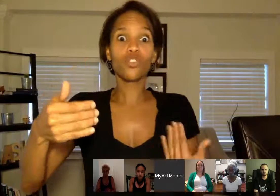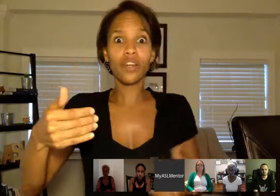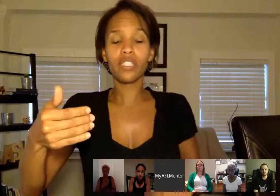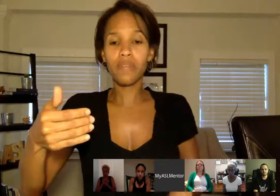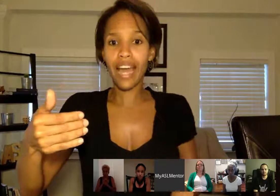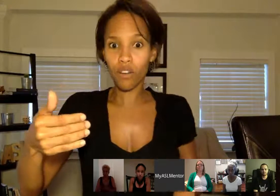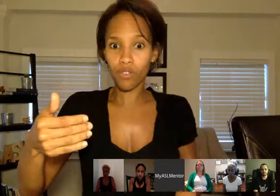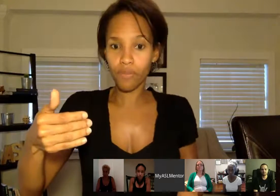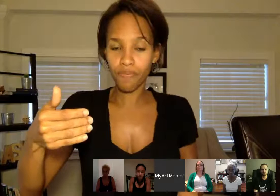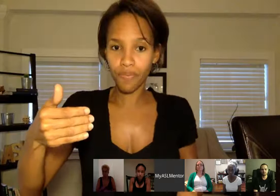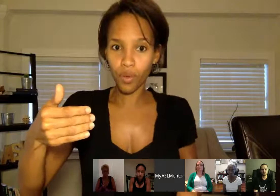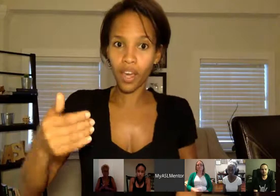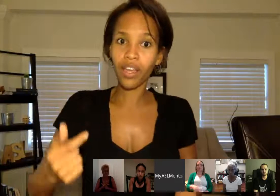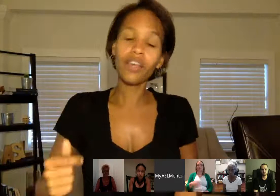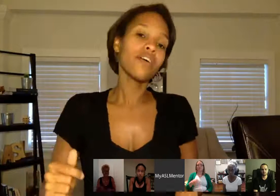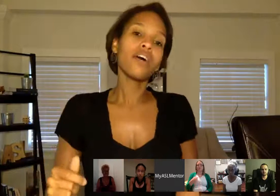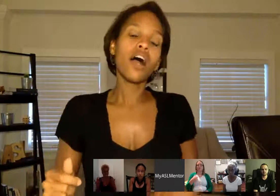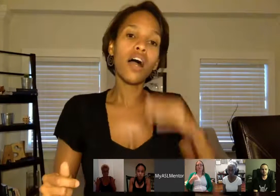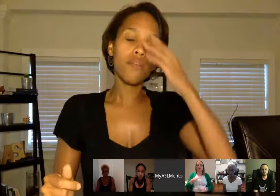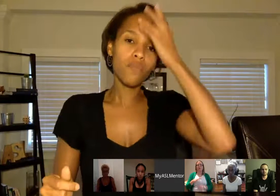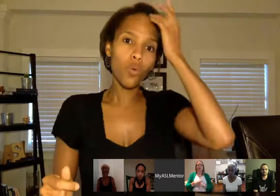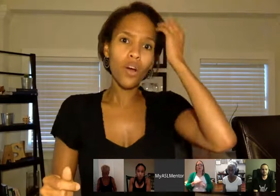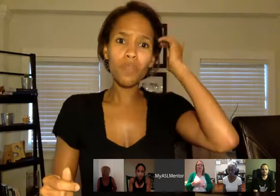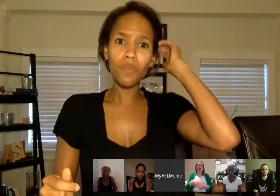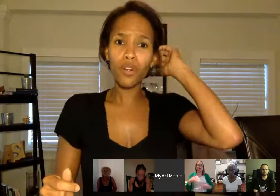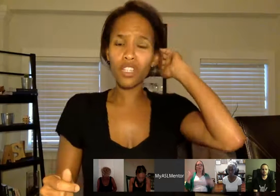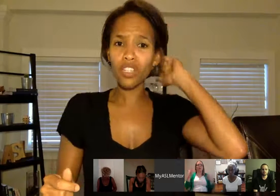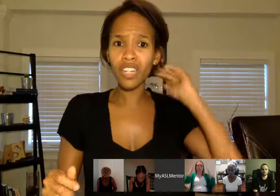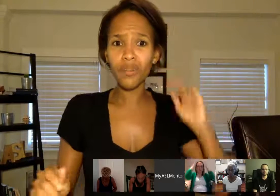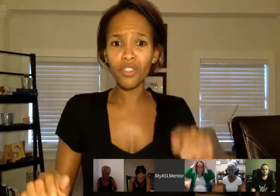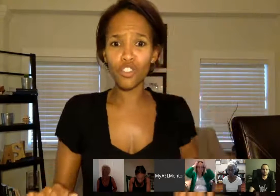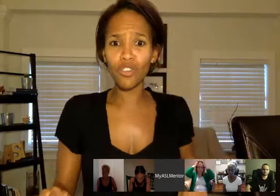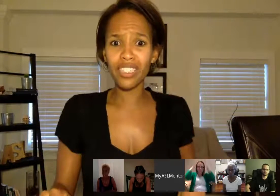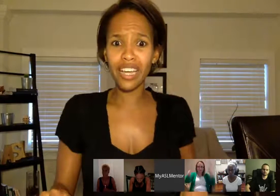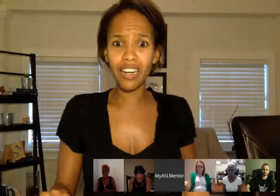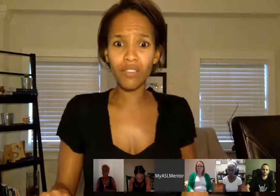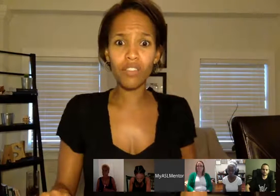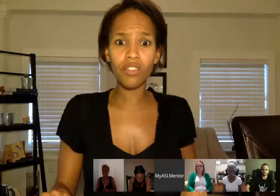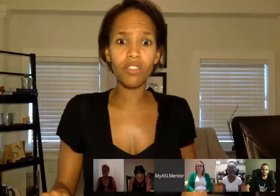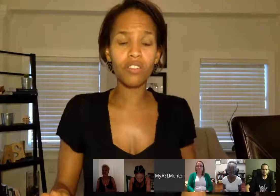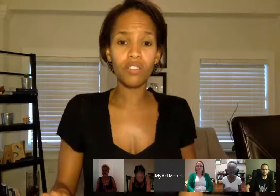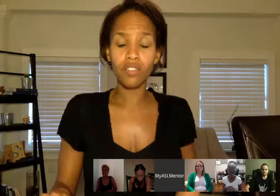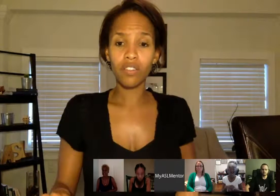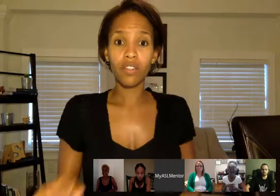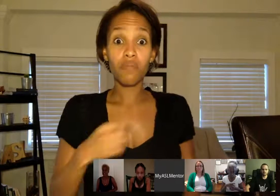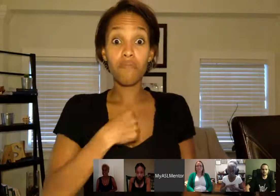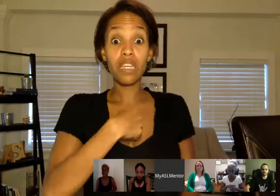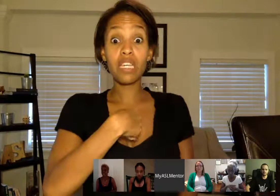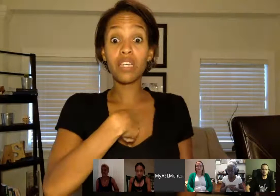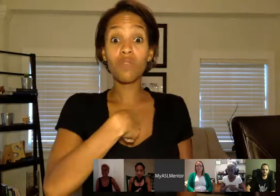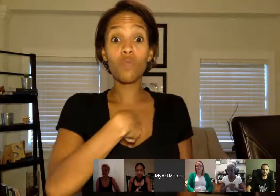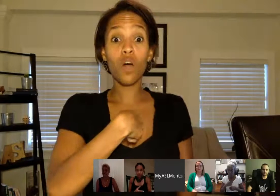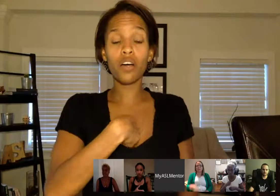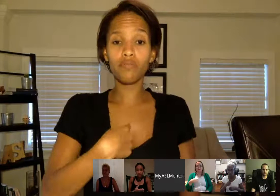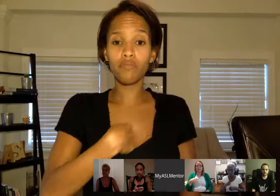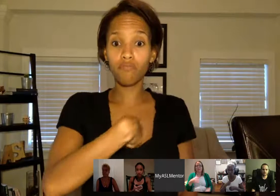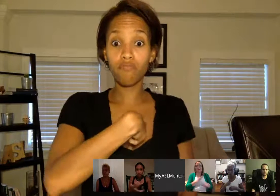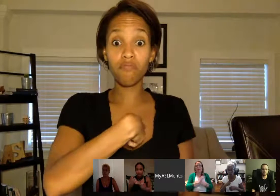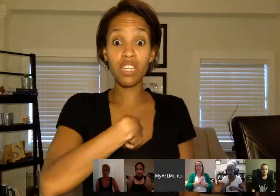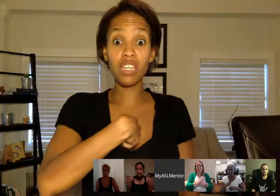that stressed me out. Okay, what does a person look like when they're stressed out? Me,